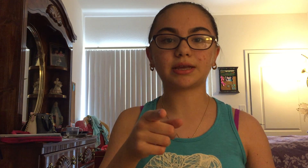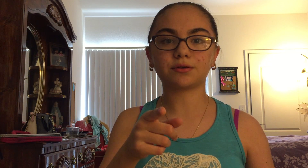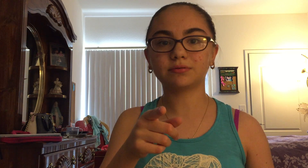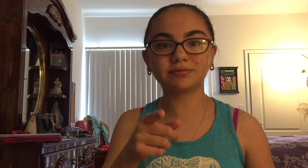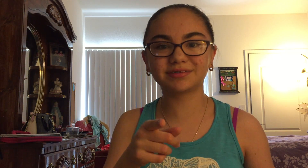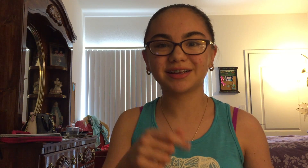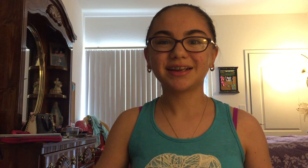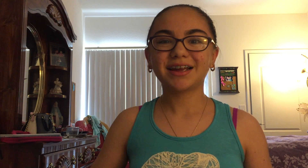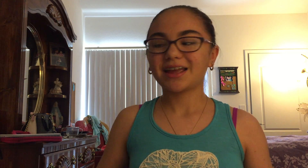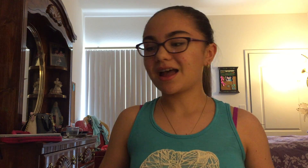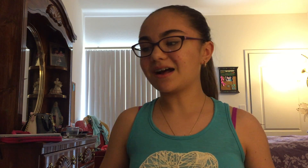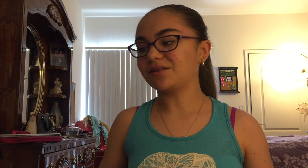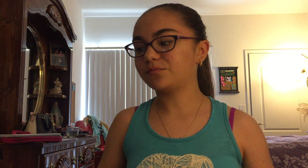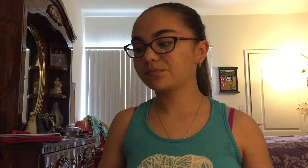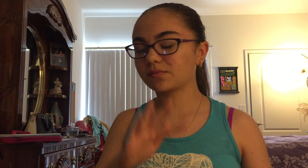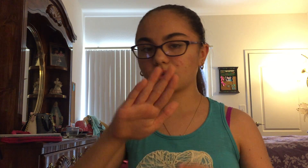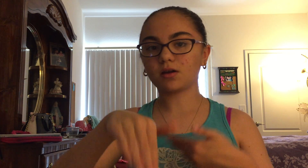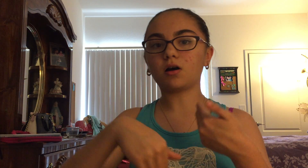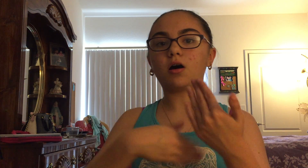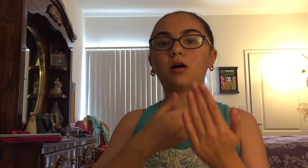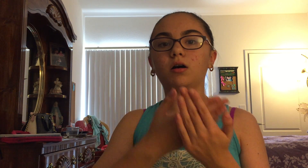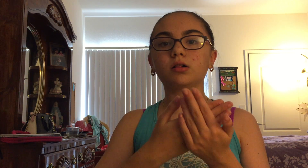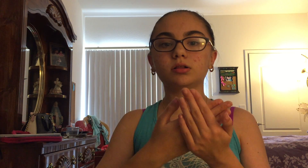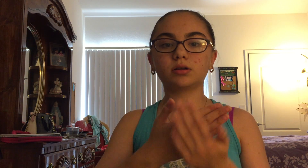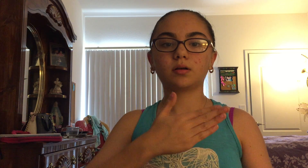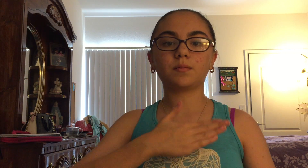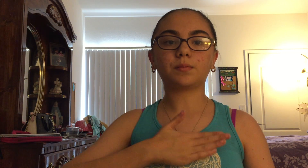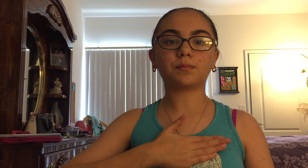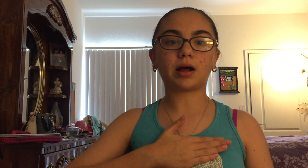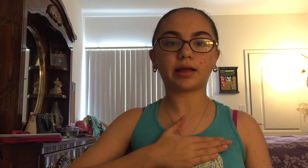say you um all my